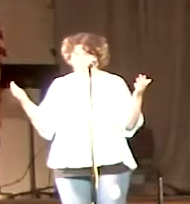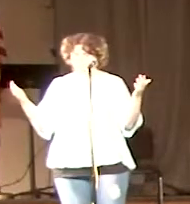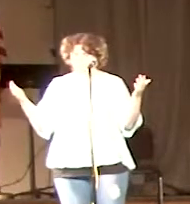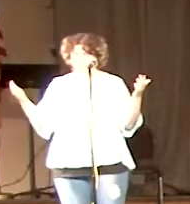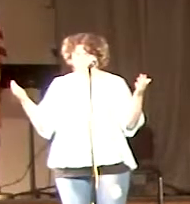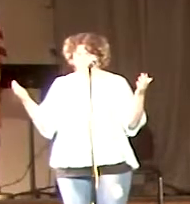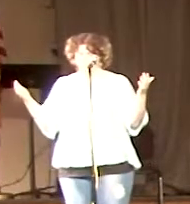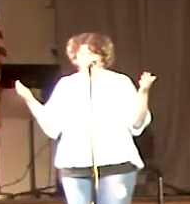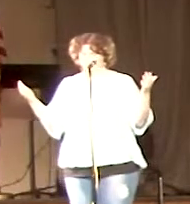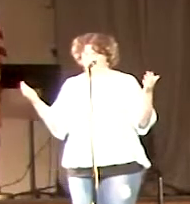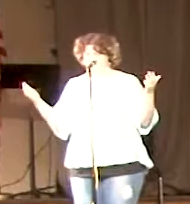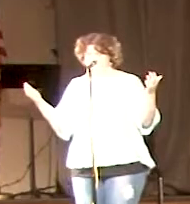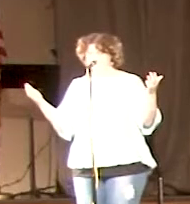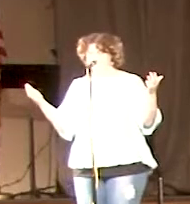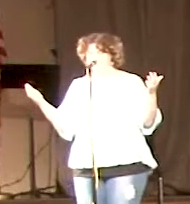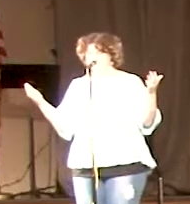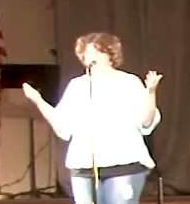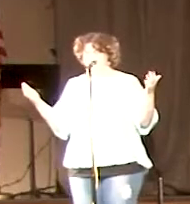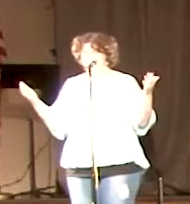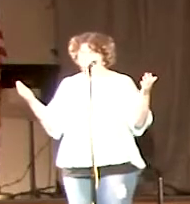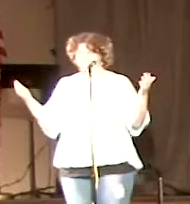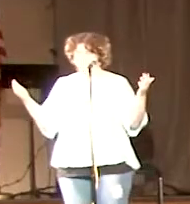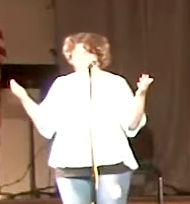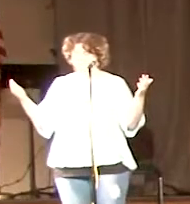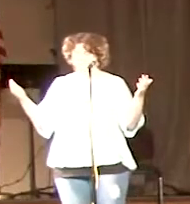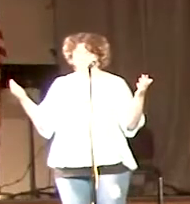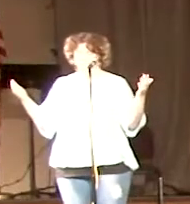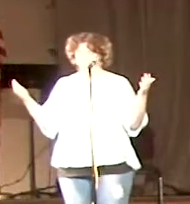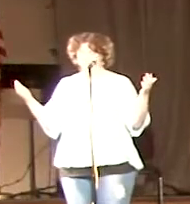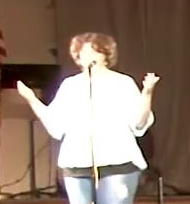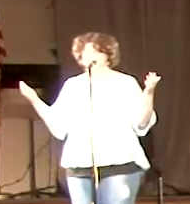Lord, we thank you, God.